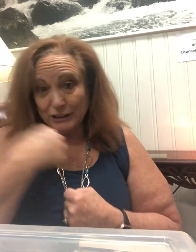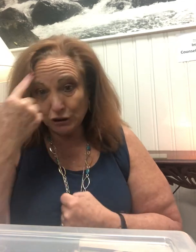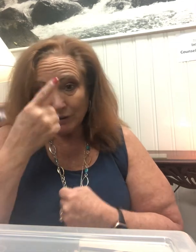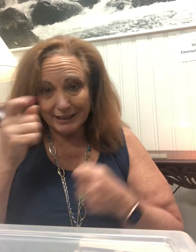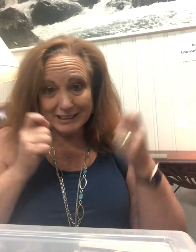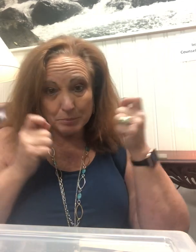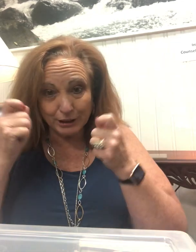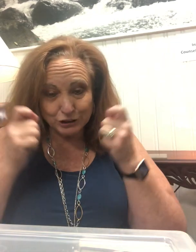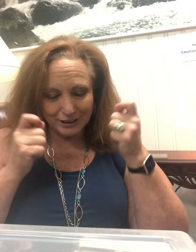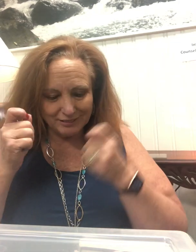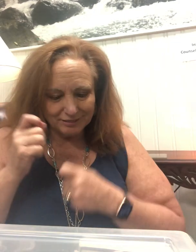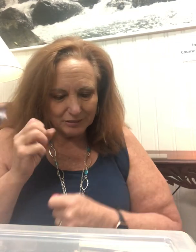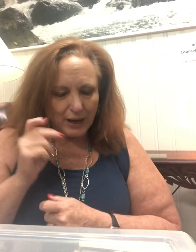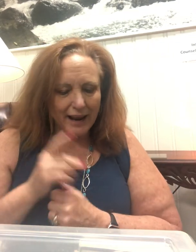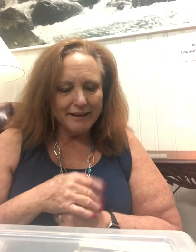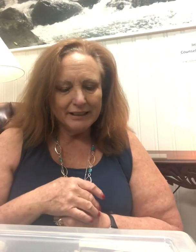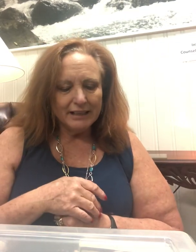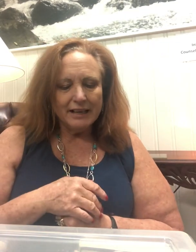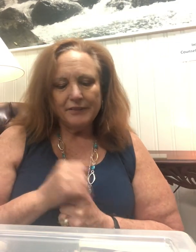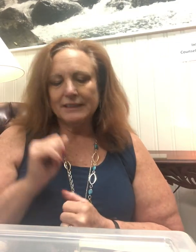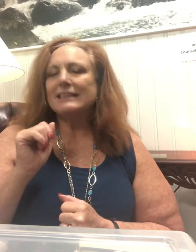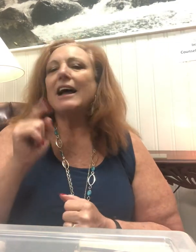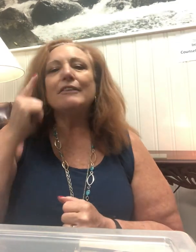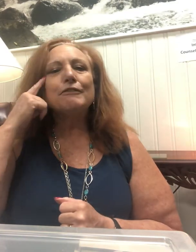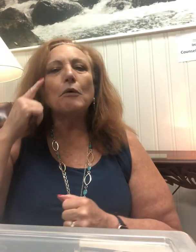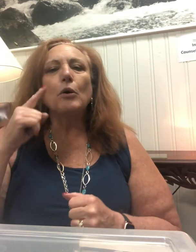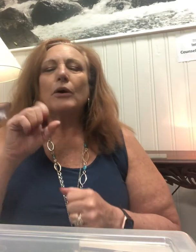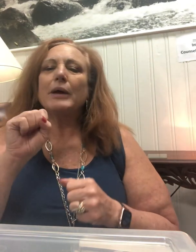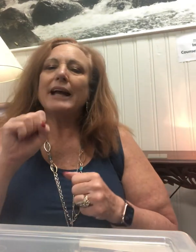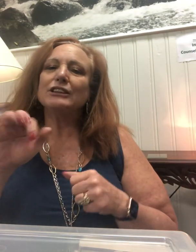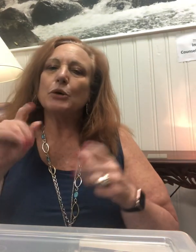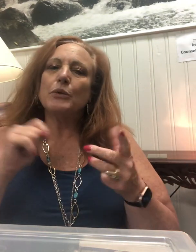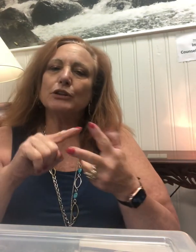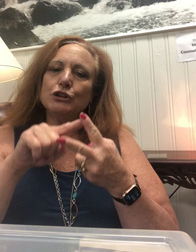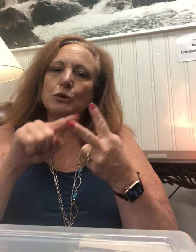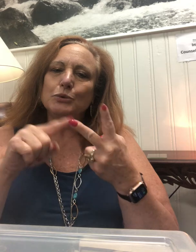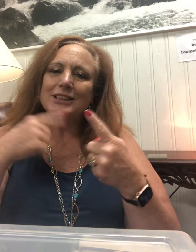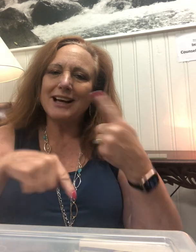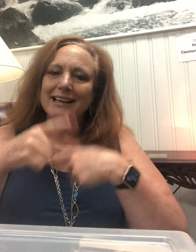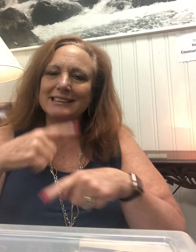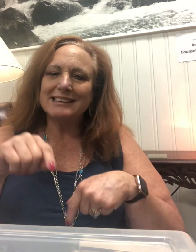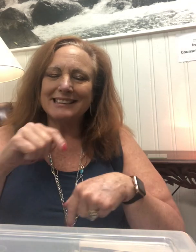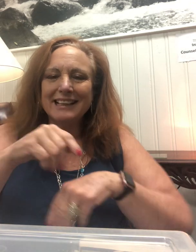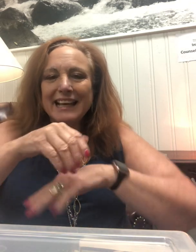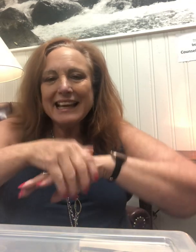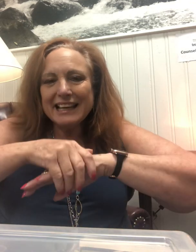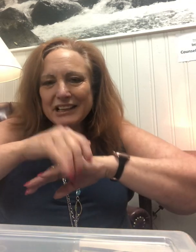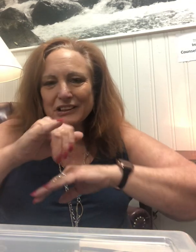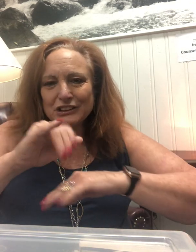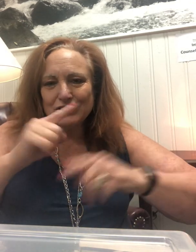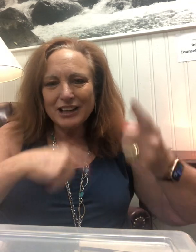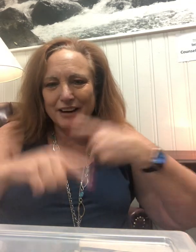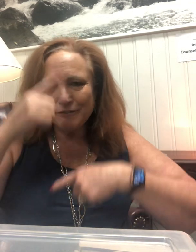facial expression, okay? The sign for, okay, so there's two signs. English sign